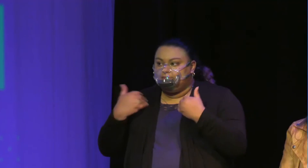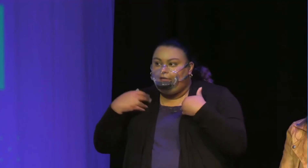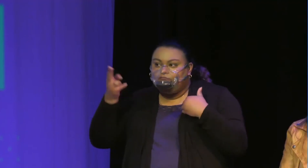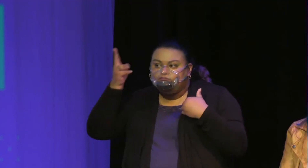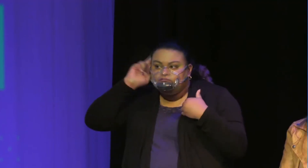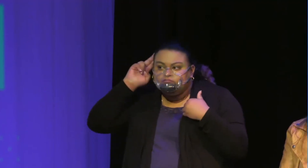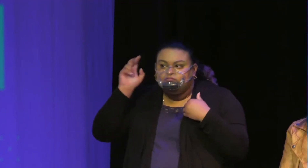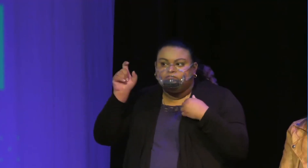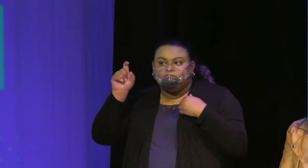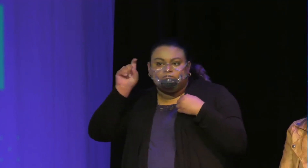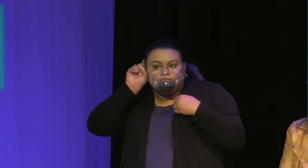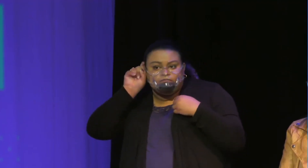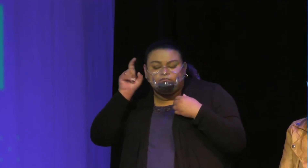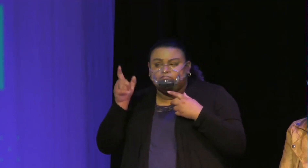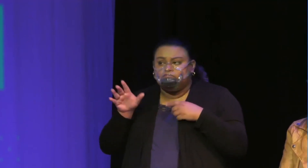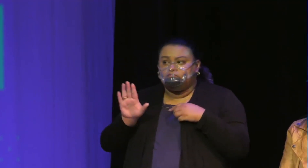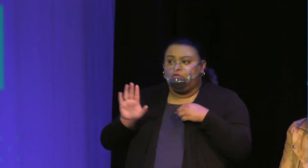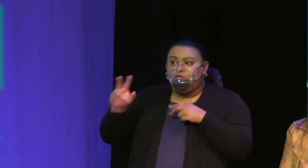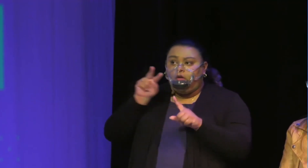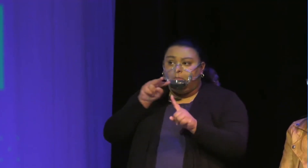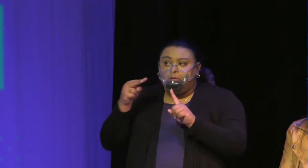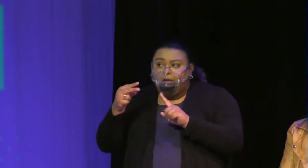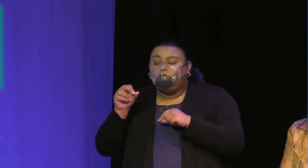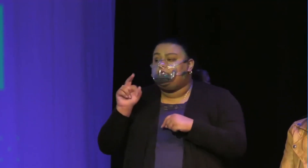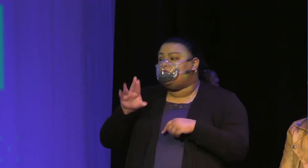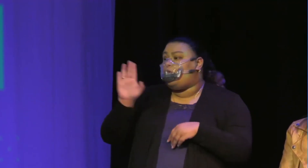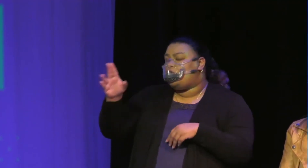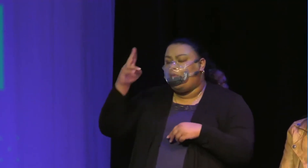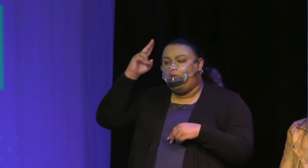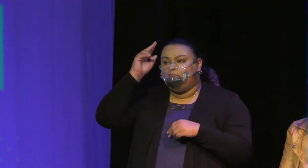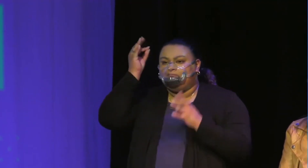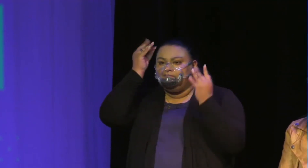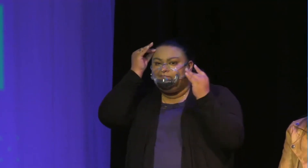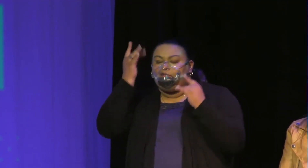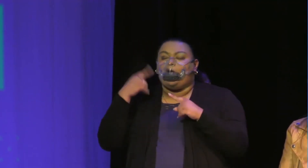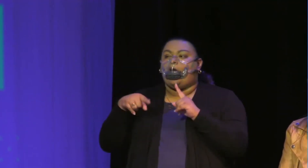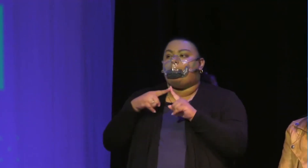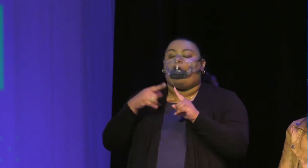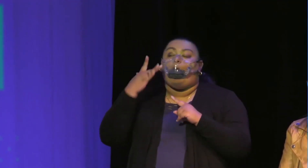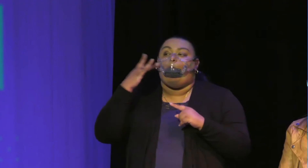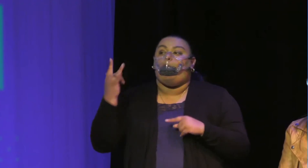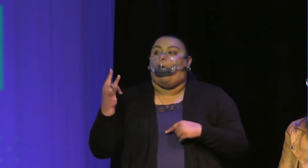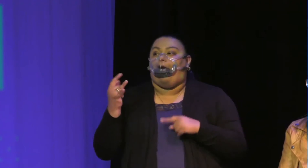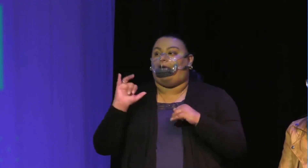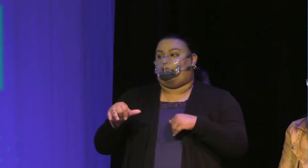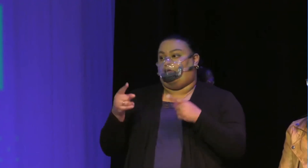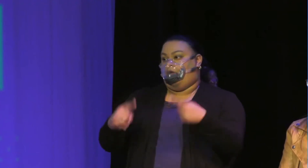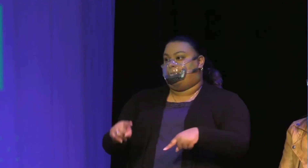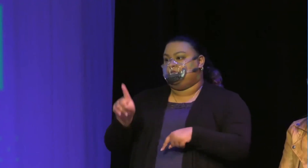of you have any perspectives or maybe hypotheses as to why that might be the case.